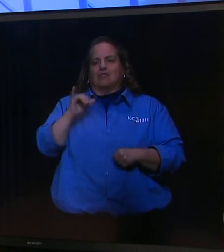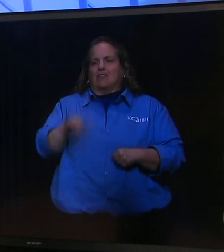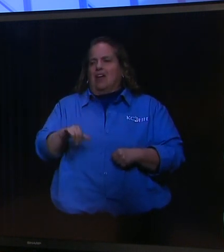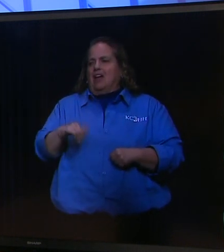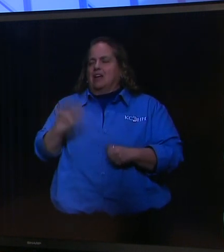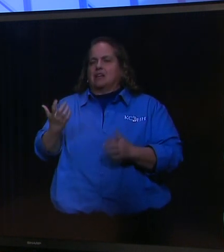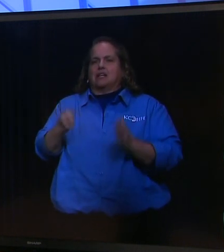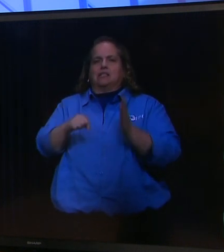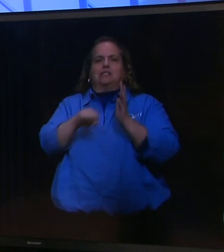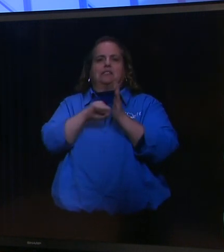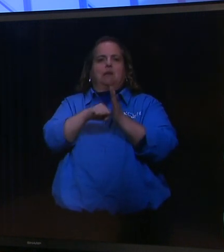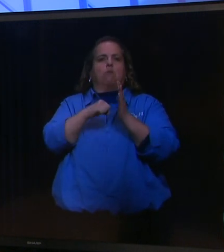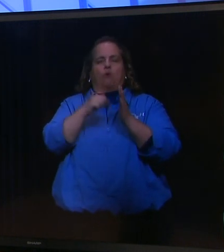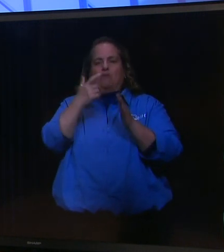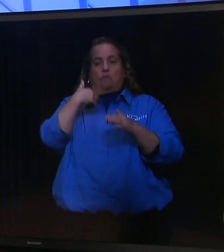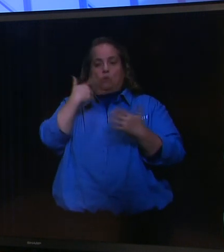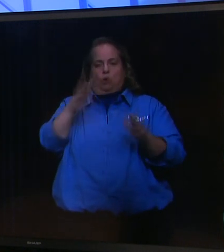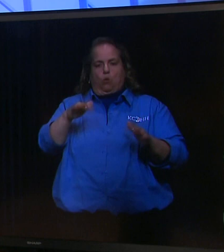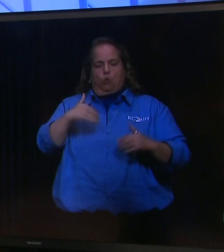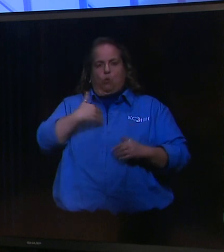dedication reflects the spirit of the bluegrass.